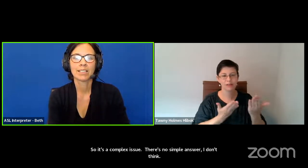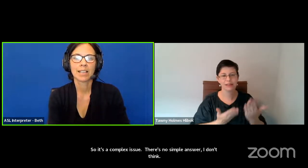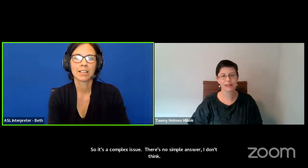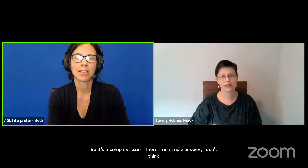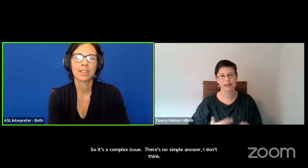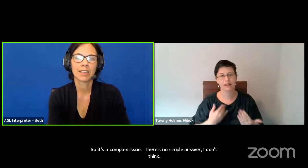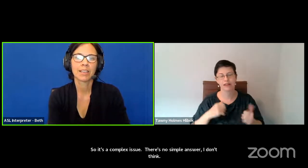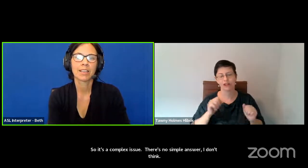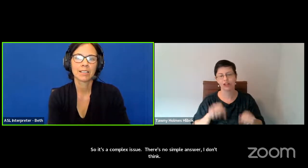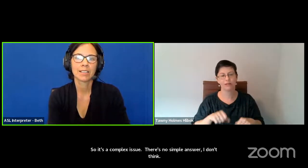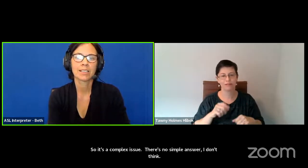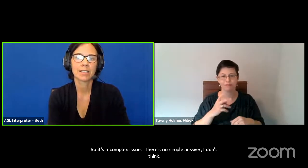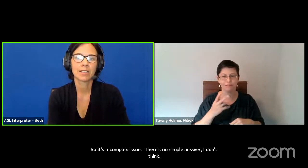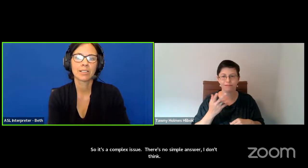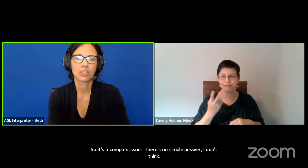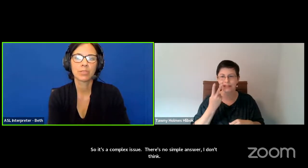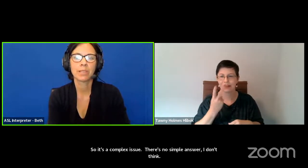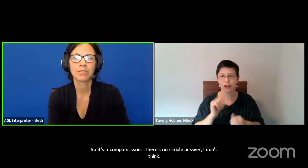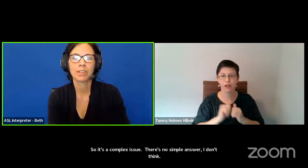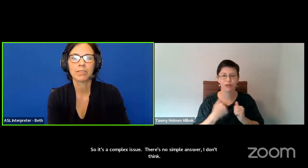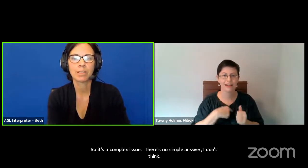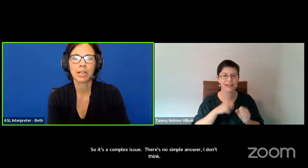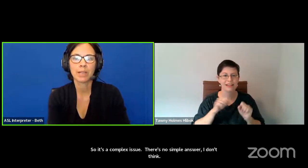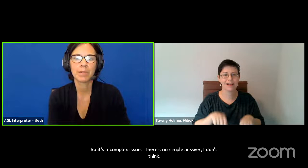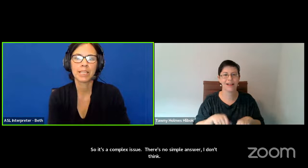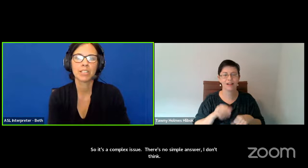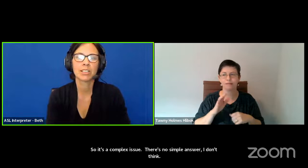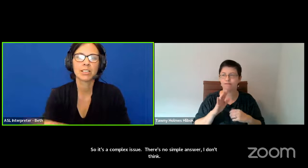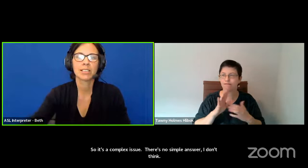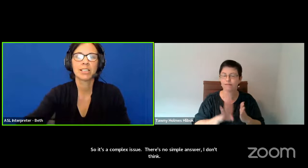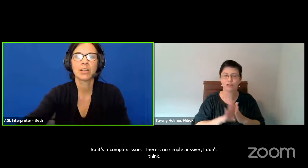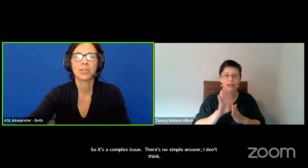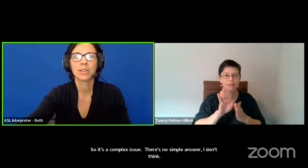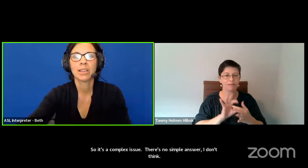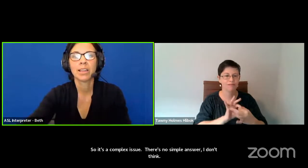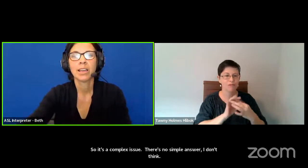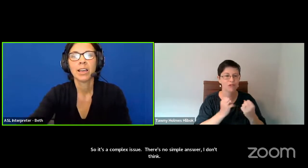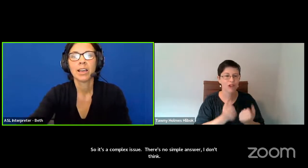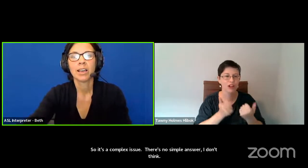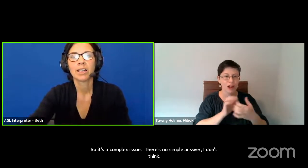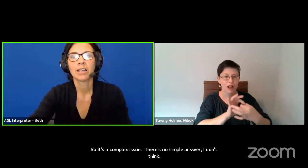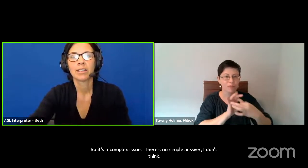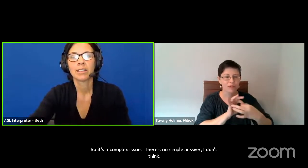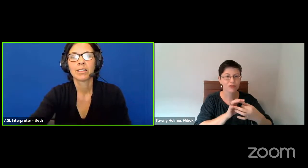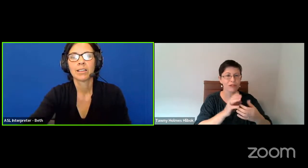That exact kind of thing is should be involved in recommendations,